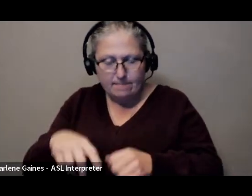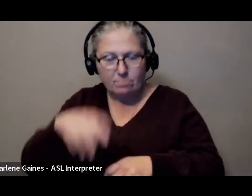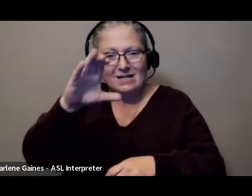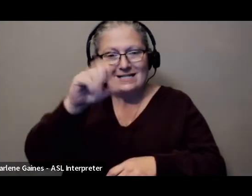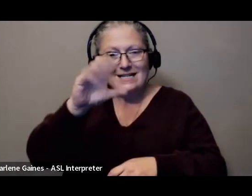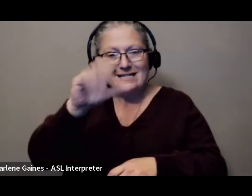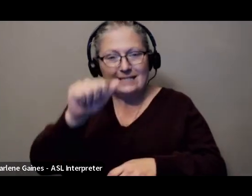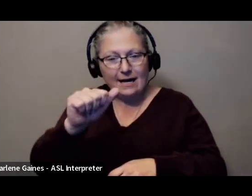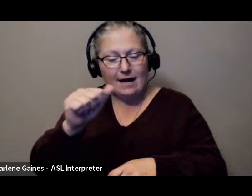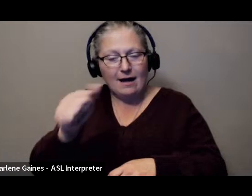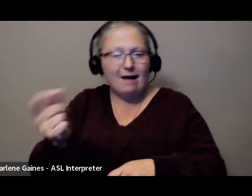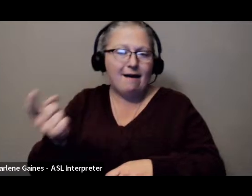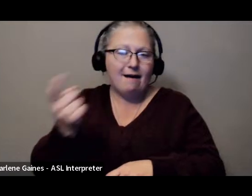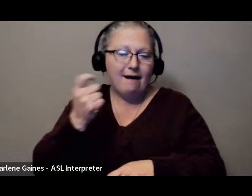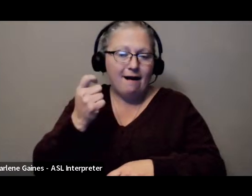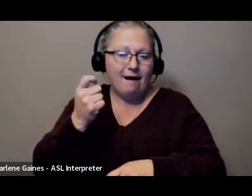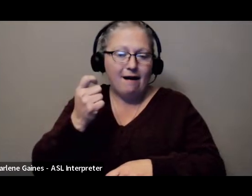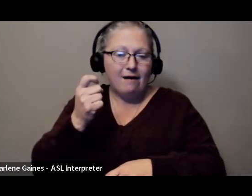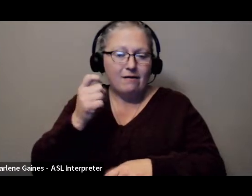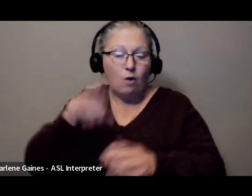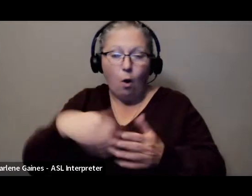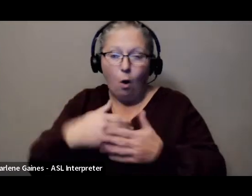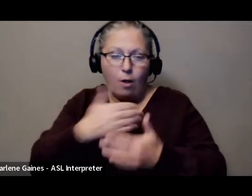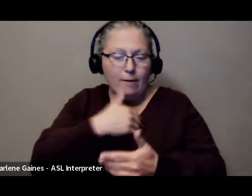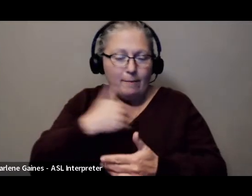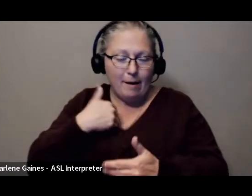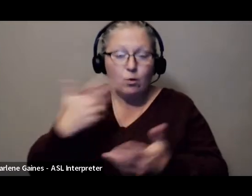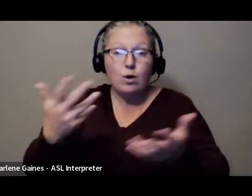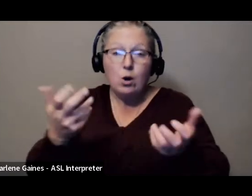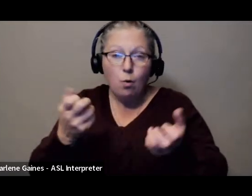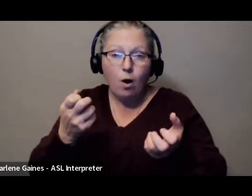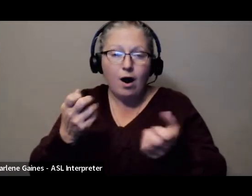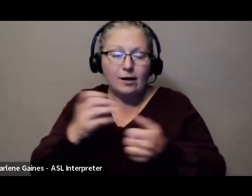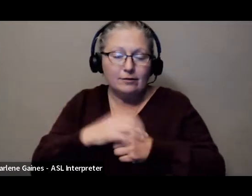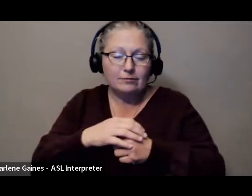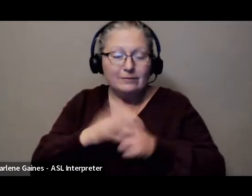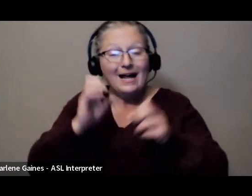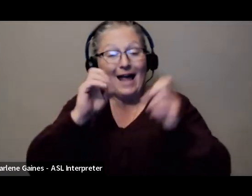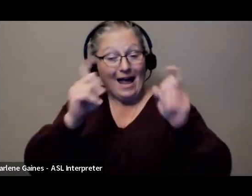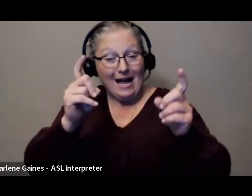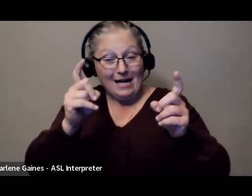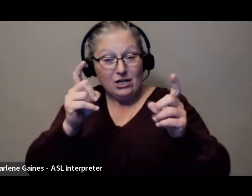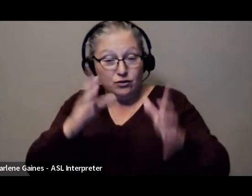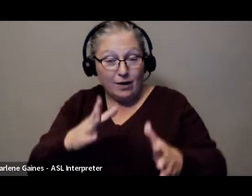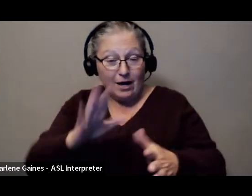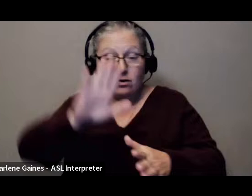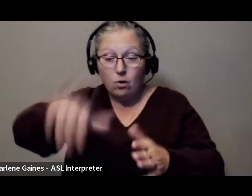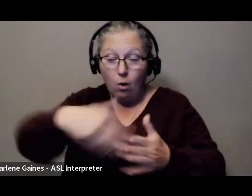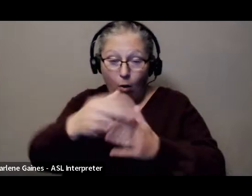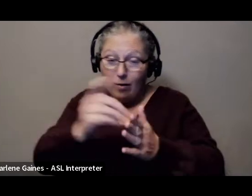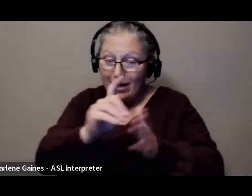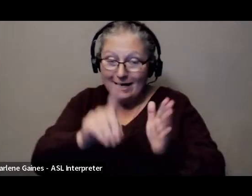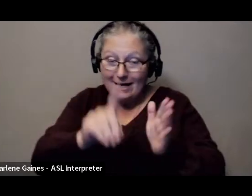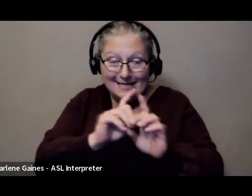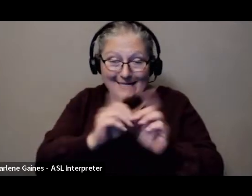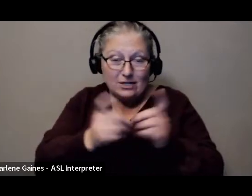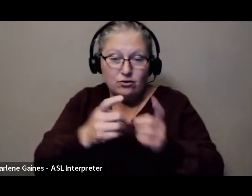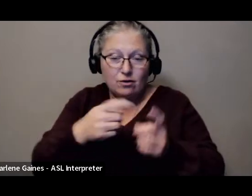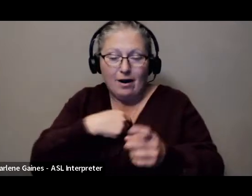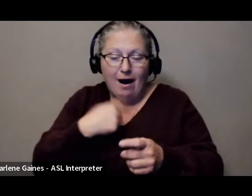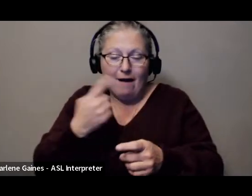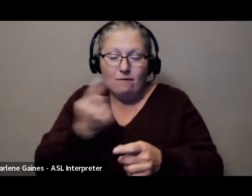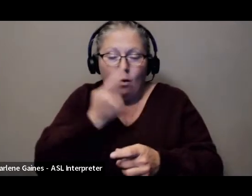CSCA asked me, all of our members. We want educators across the district, and you know, I've said this, when